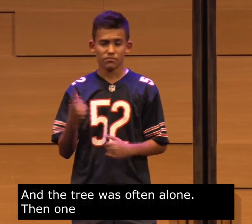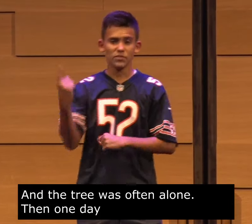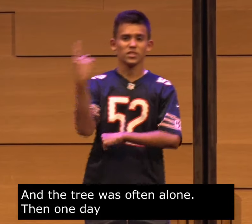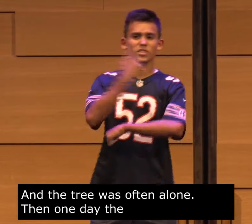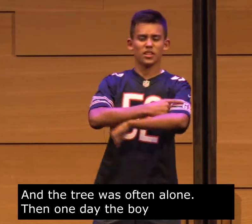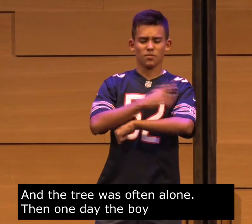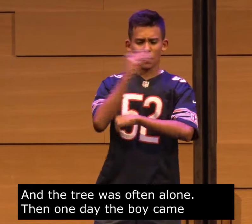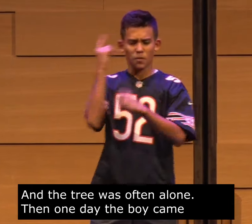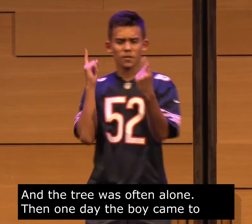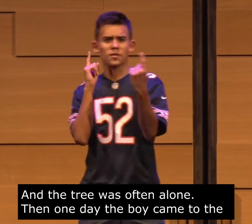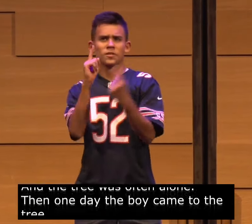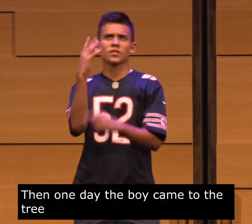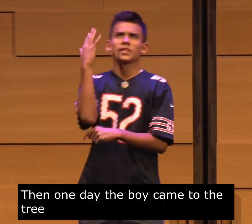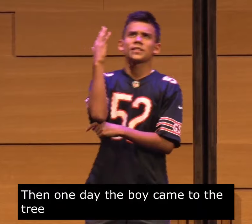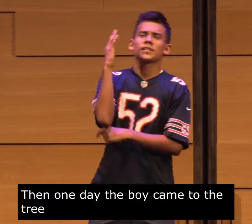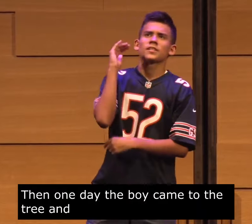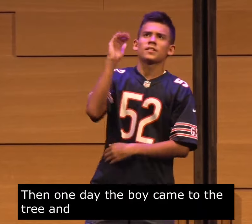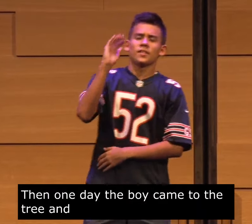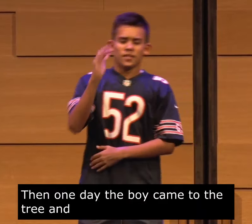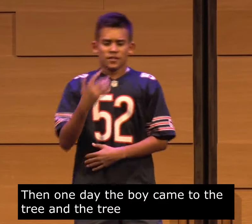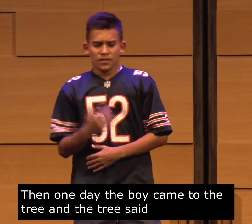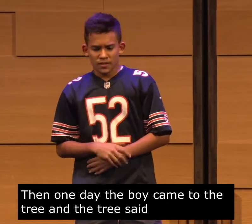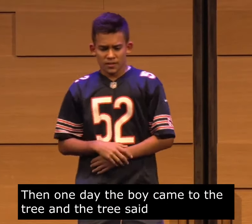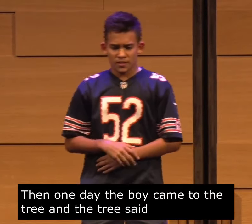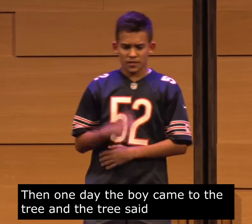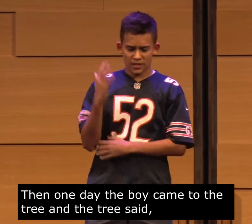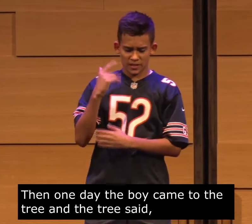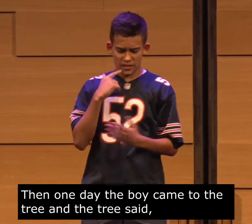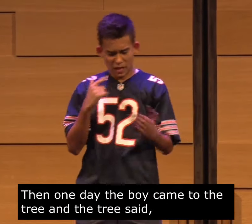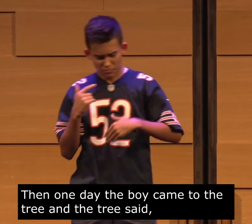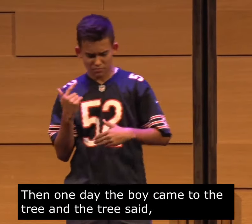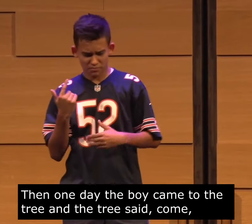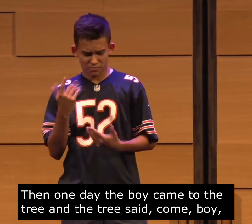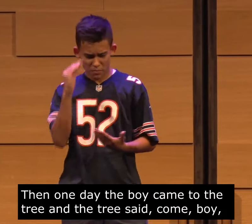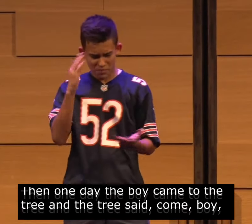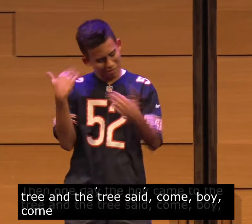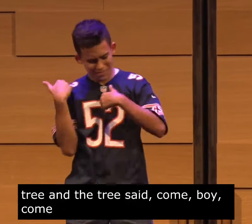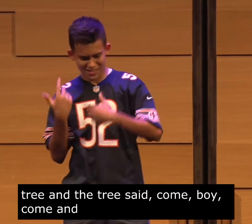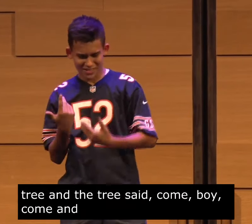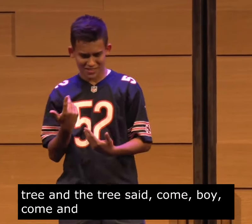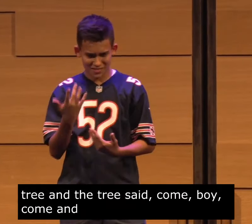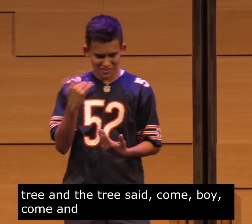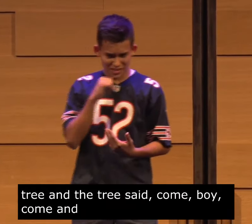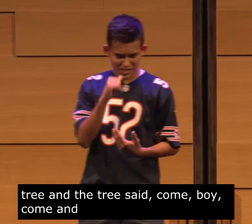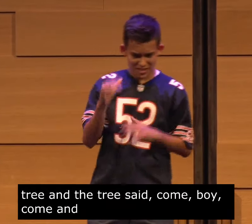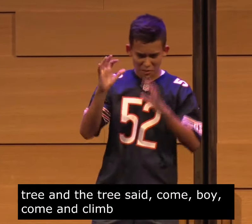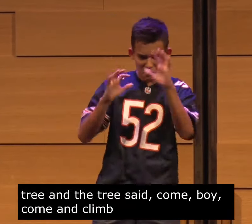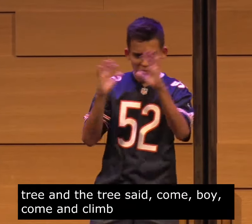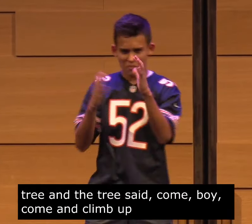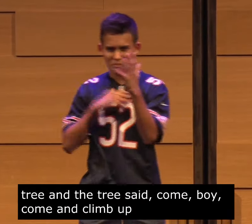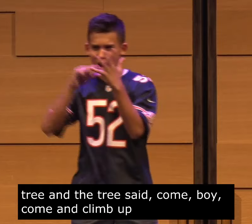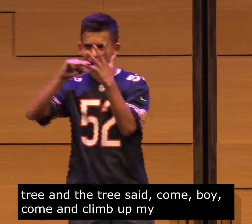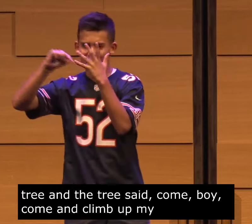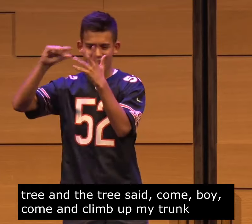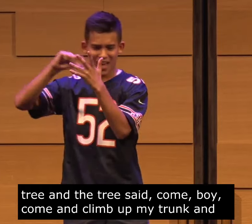Then one day, the boy came to the tree, and the tree said, "Come, boy, come and climb up my trunk and swing from